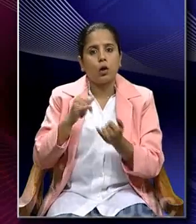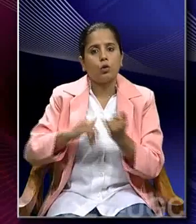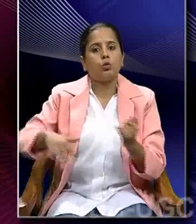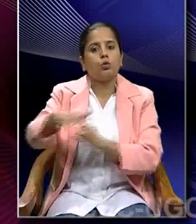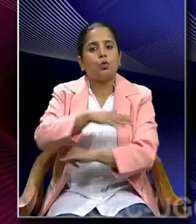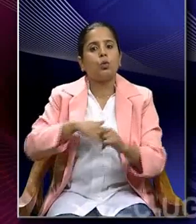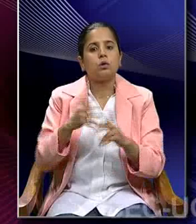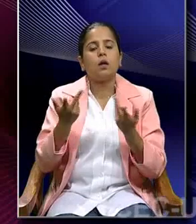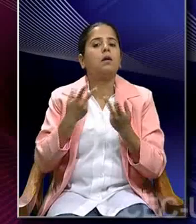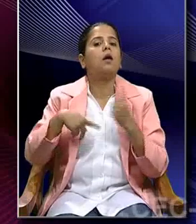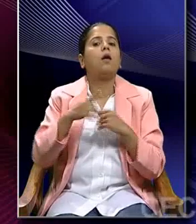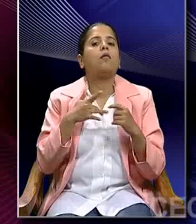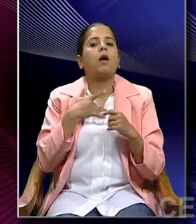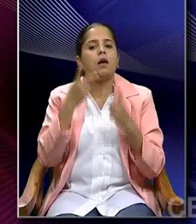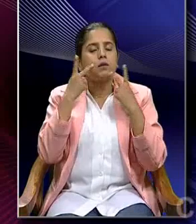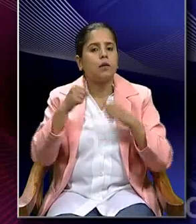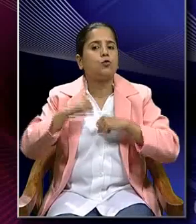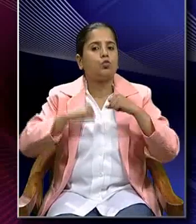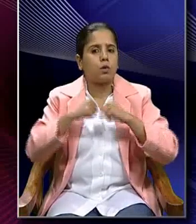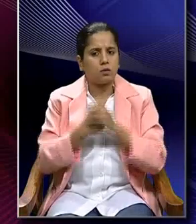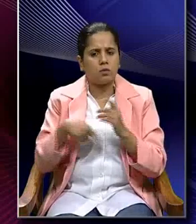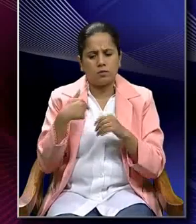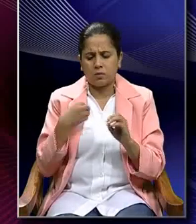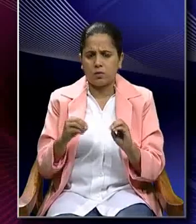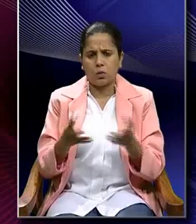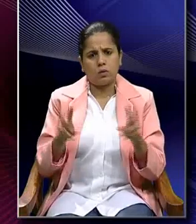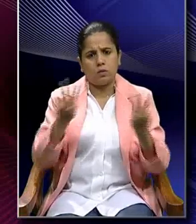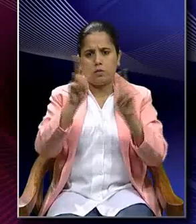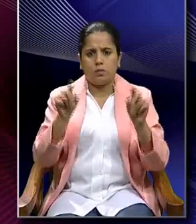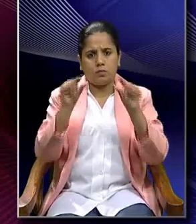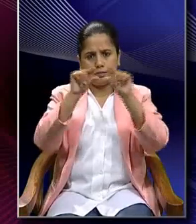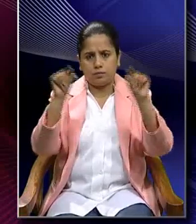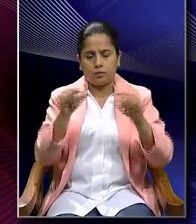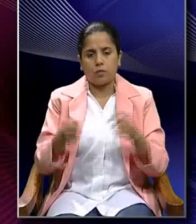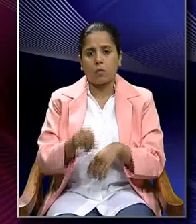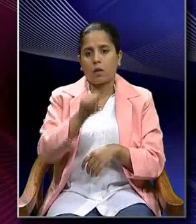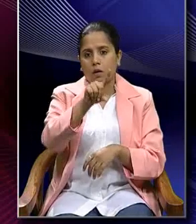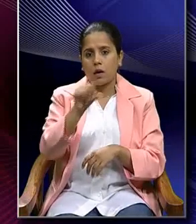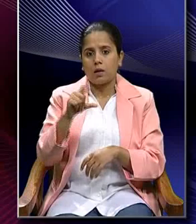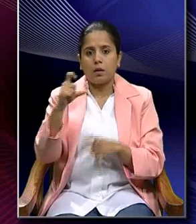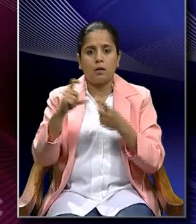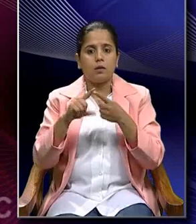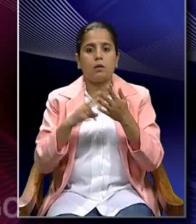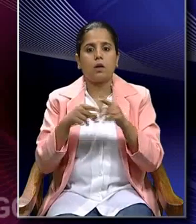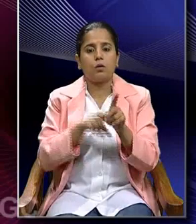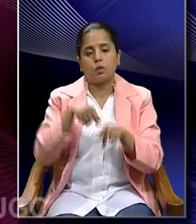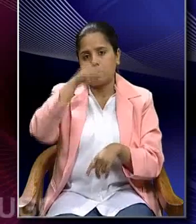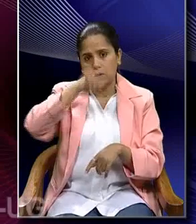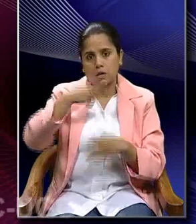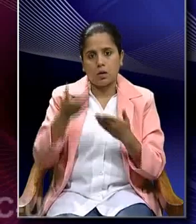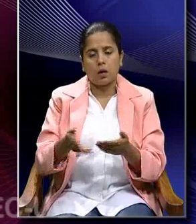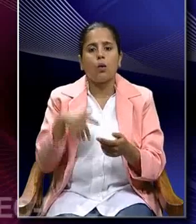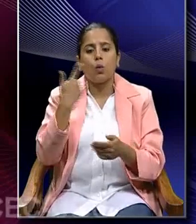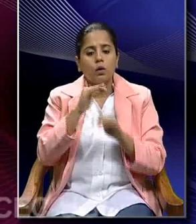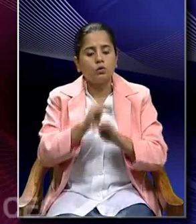structure. I am going to begin with a quotation from 19th century India about child